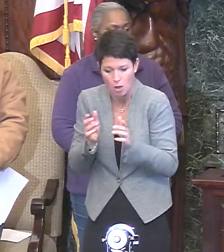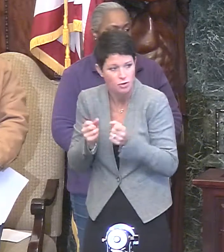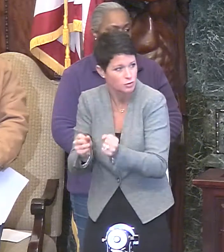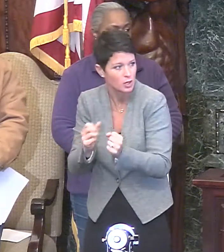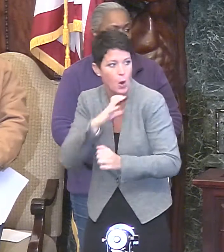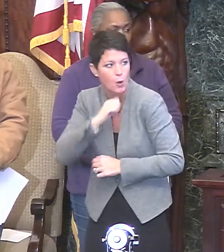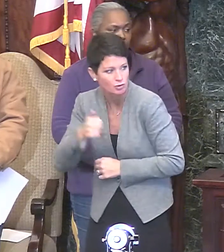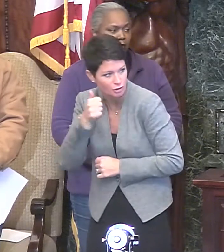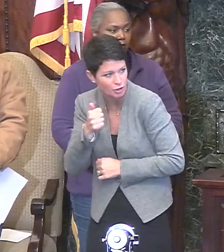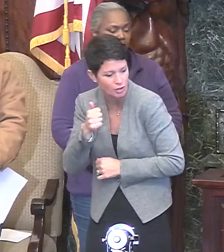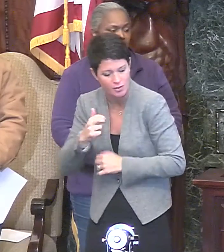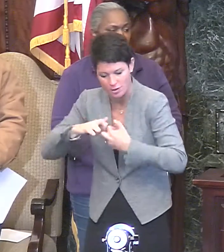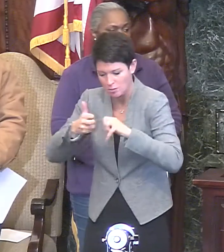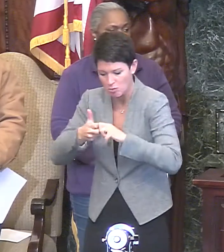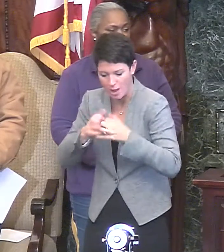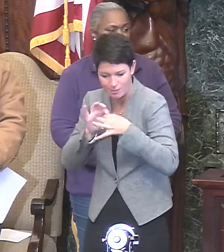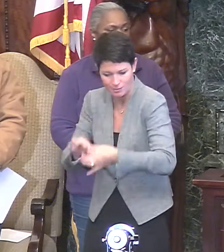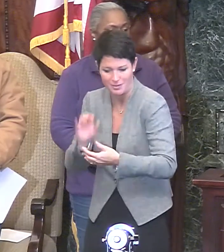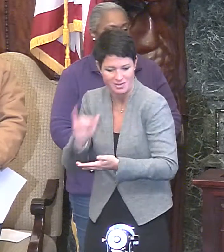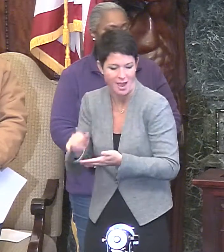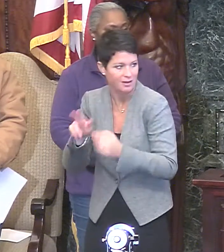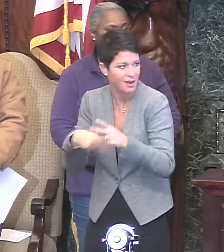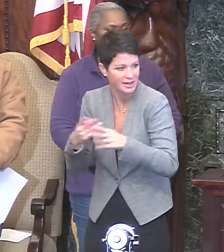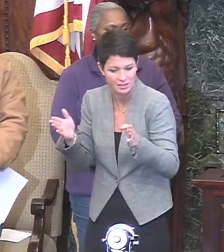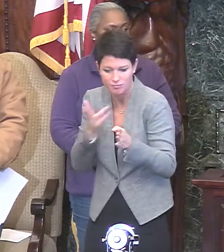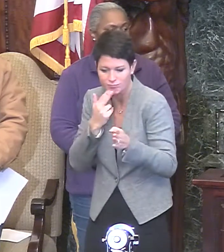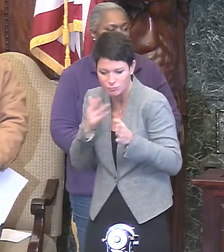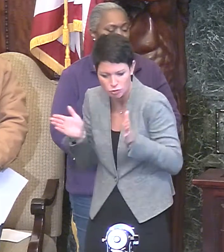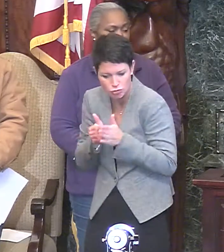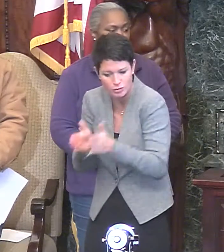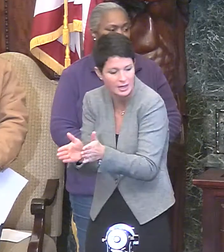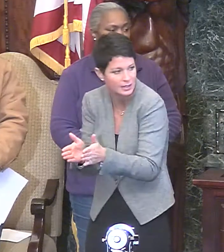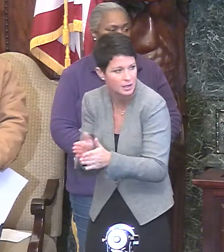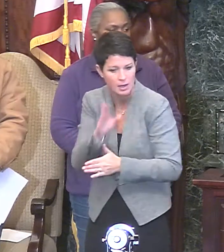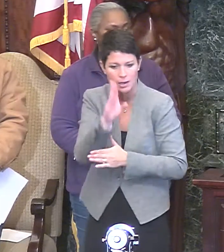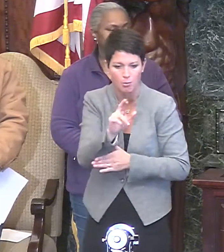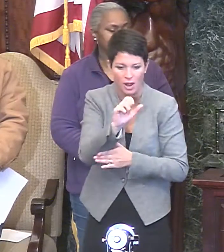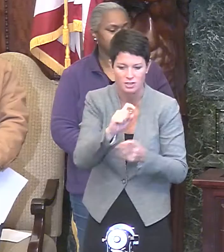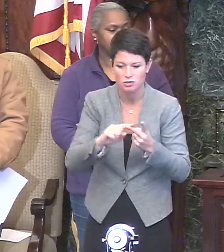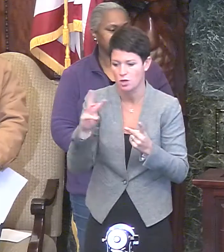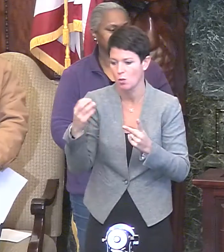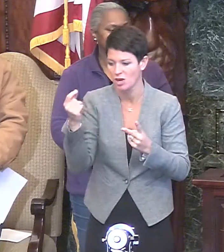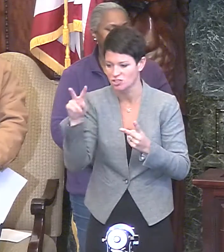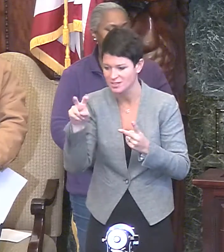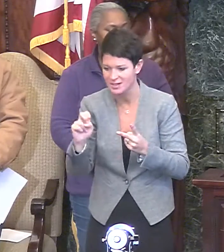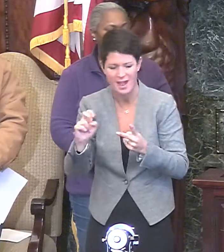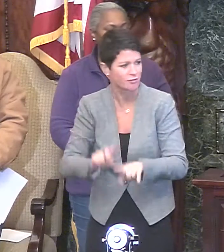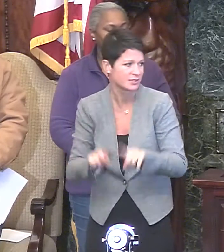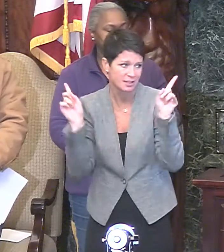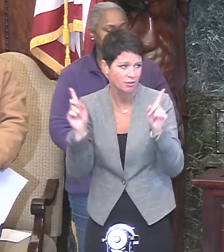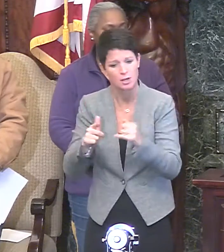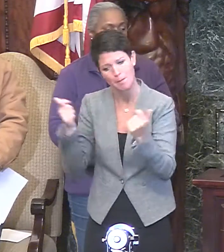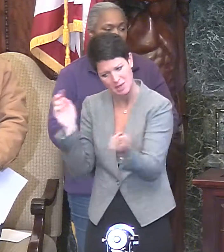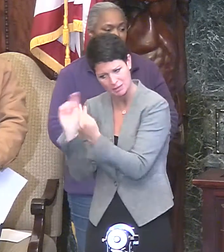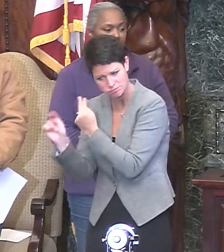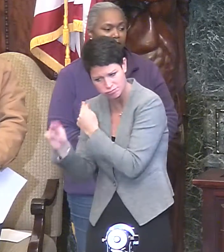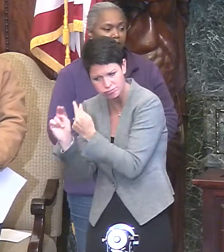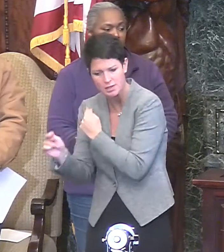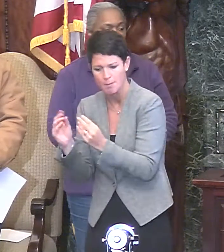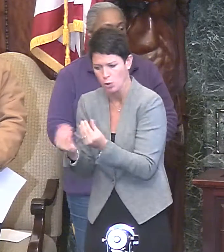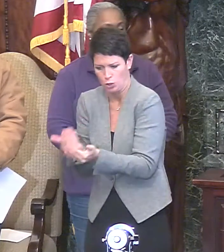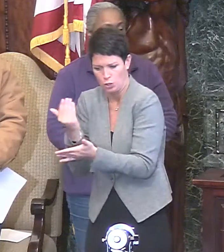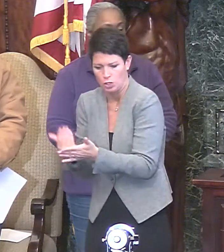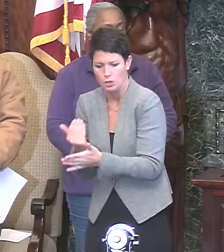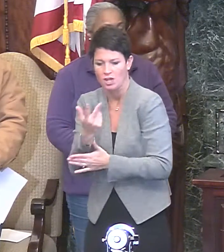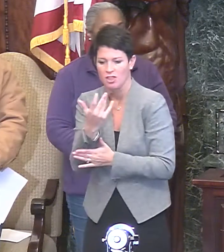there's peculiar problems that are associated with those streets that are not associated with Broad Street or Washington Avenue or those kinds of things. So use your common sense. Get a